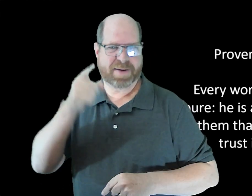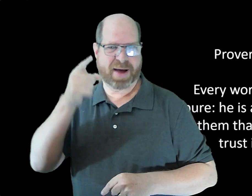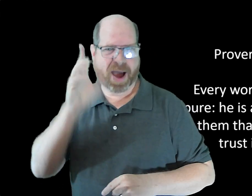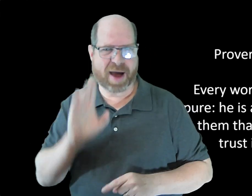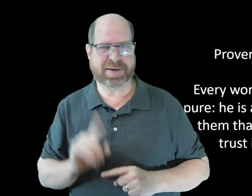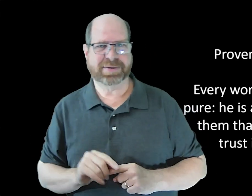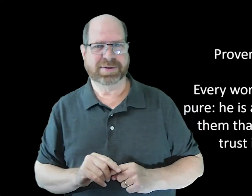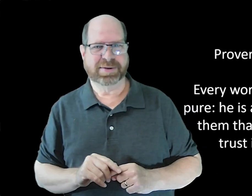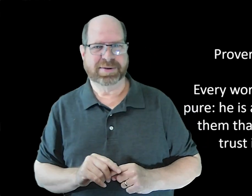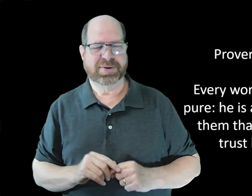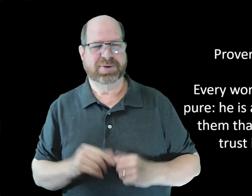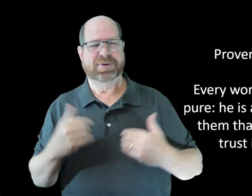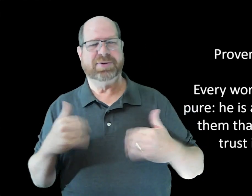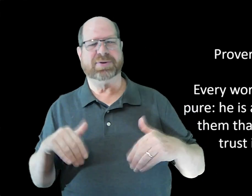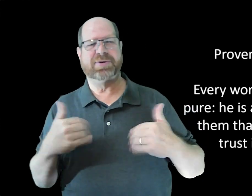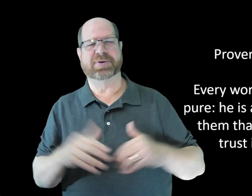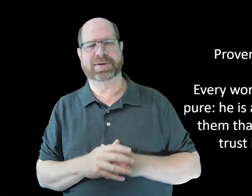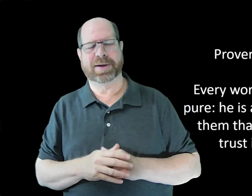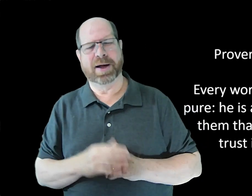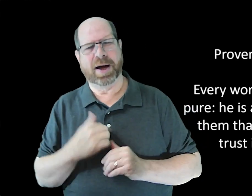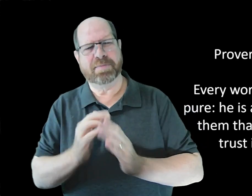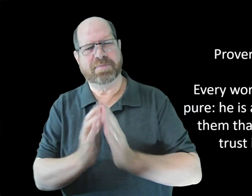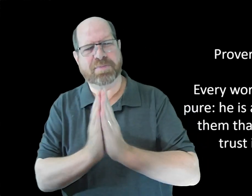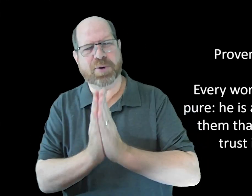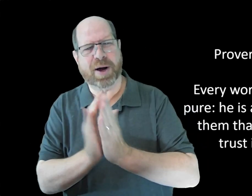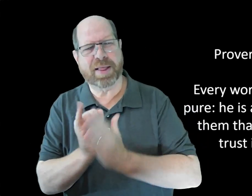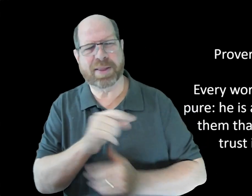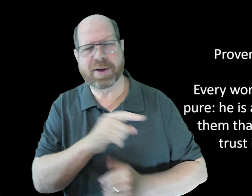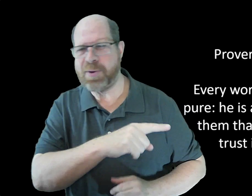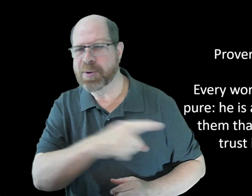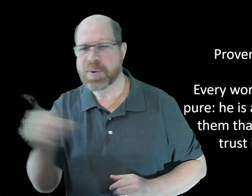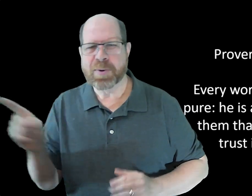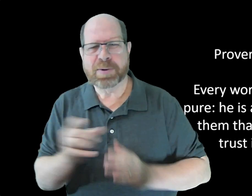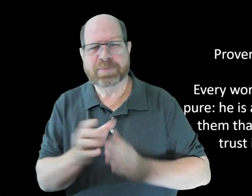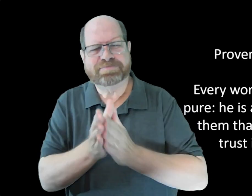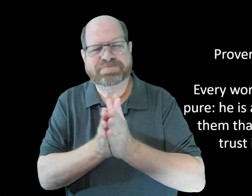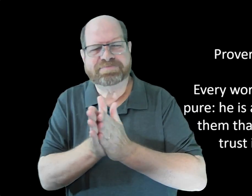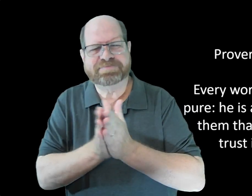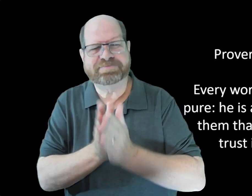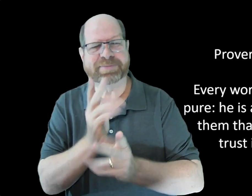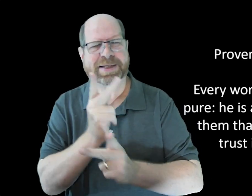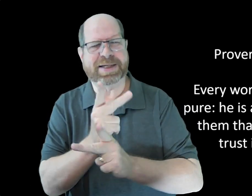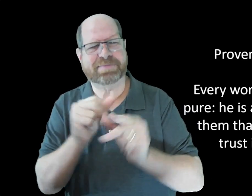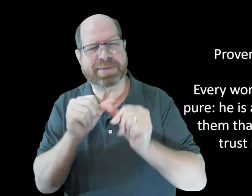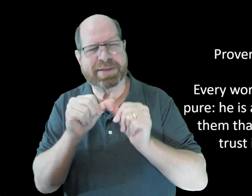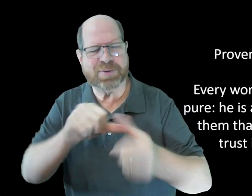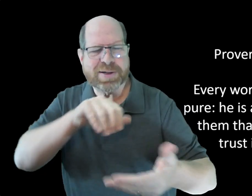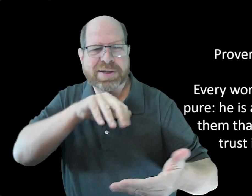Yevgeny Prigozhin of Russia's Wagner private military company saying his forces feel abandoned by the Russian